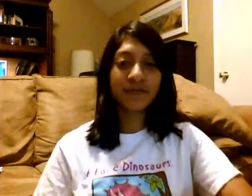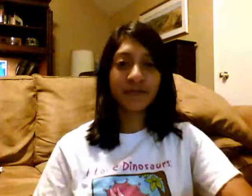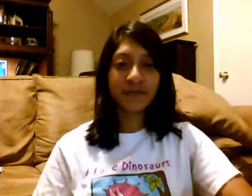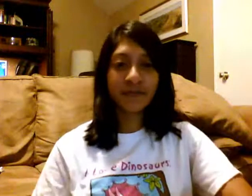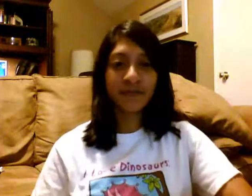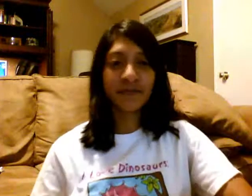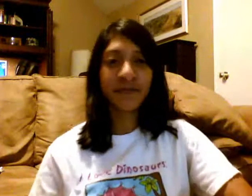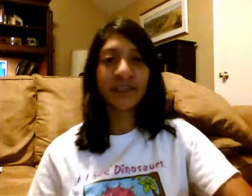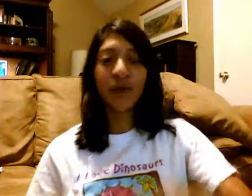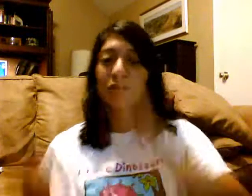just suppose.